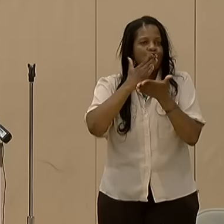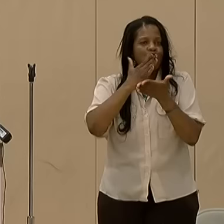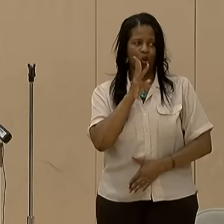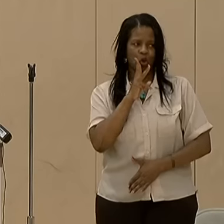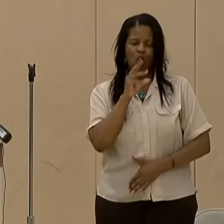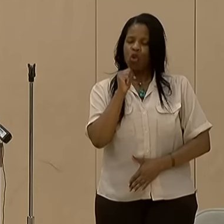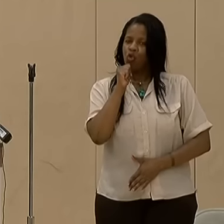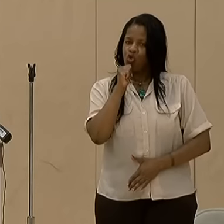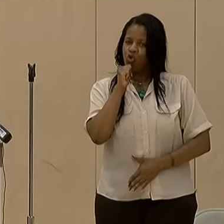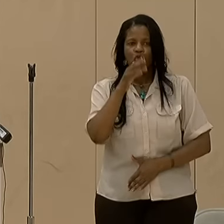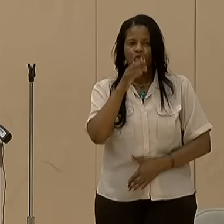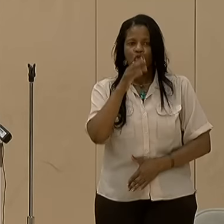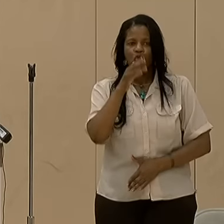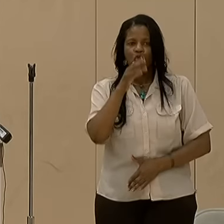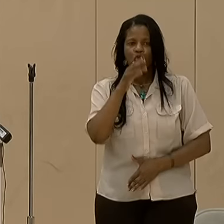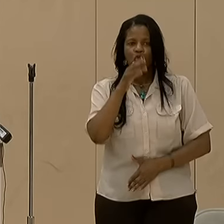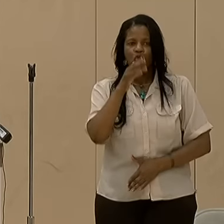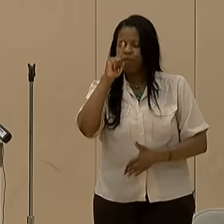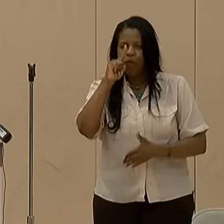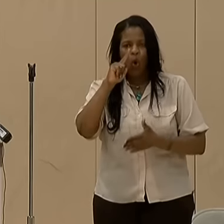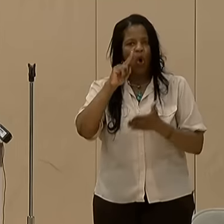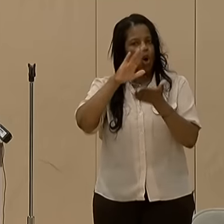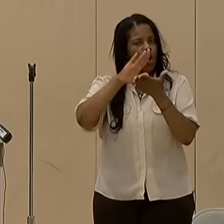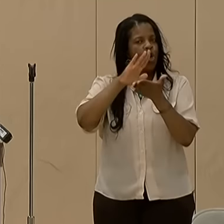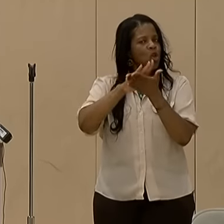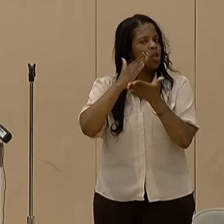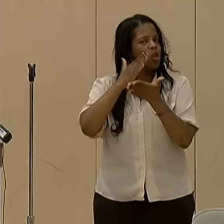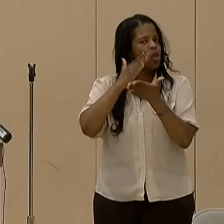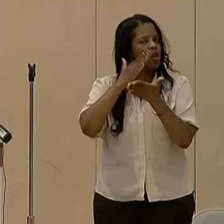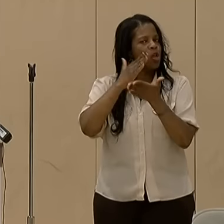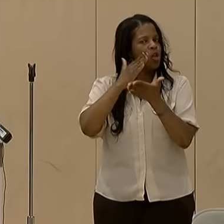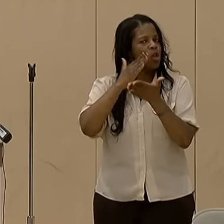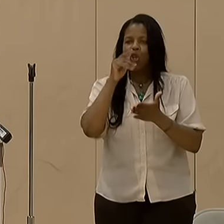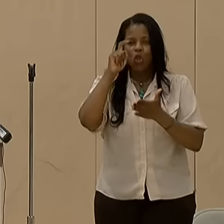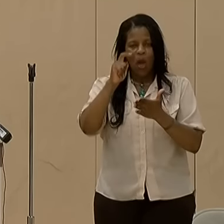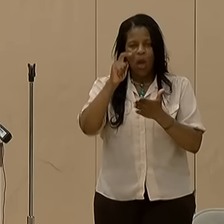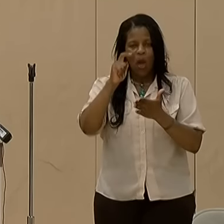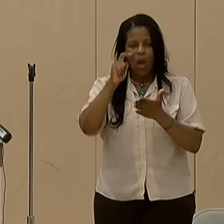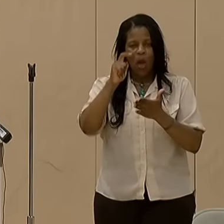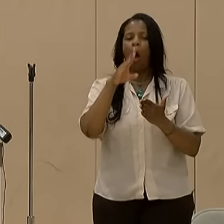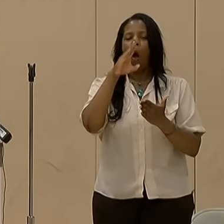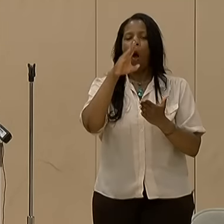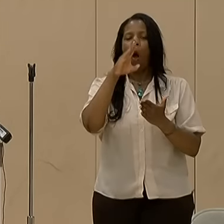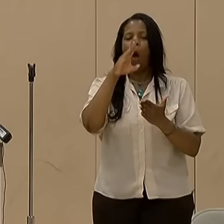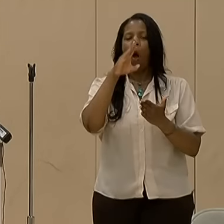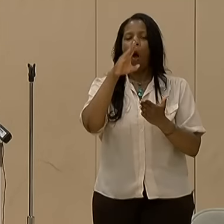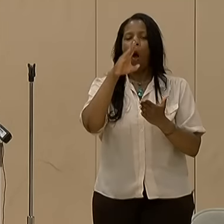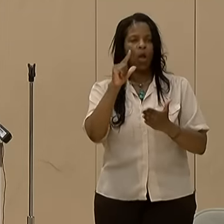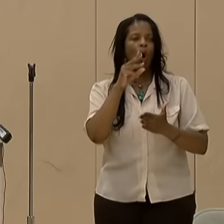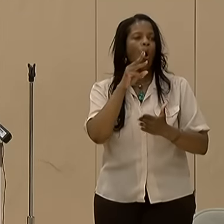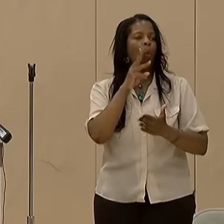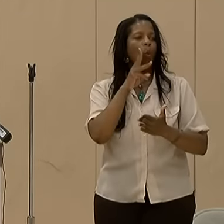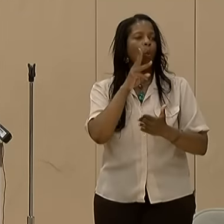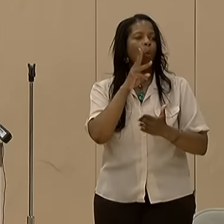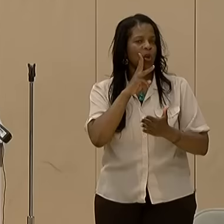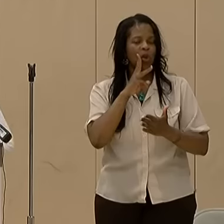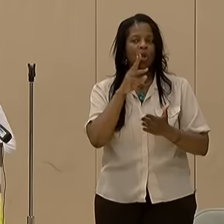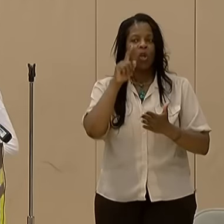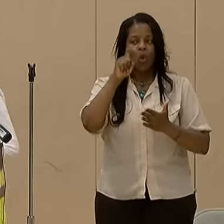the water, do not use it for cooking food, preparing food. You want to make sure you use bottled water for that. Or,